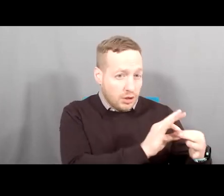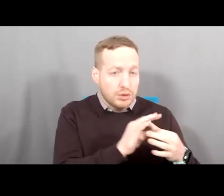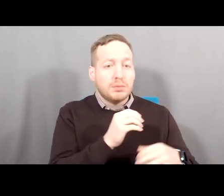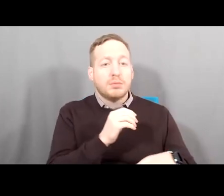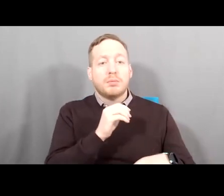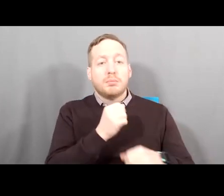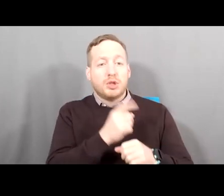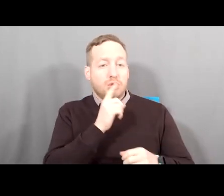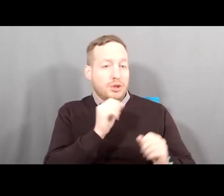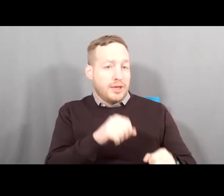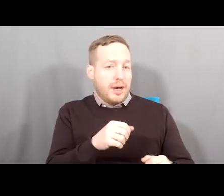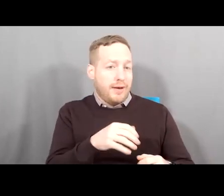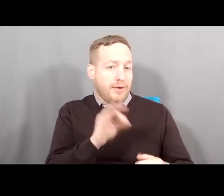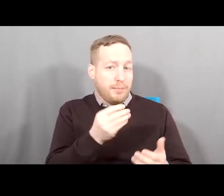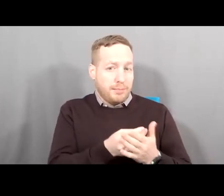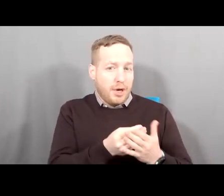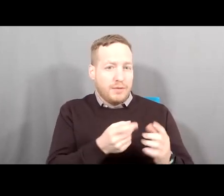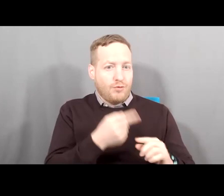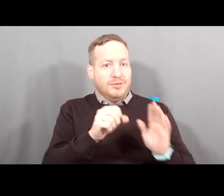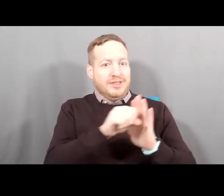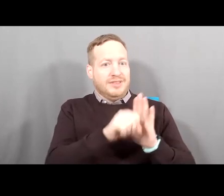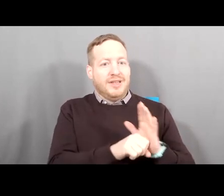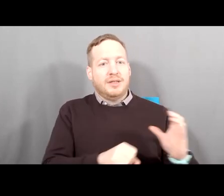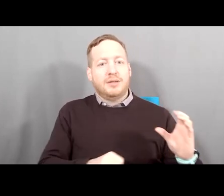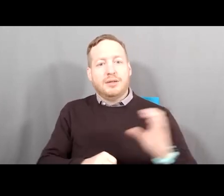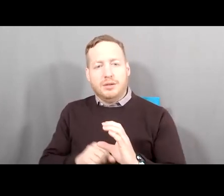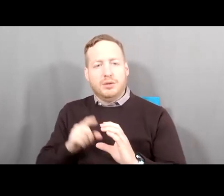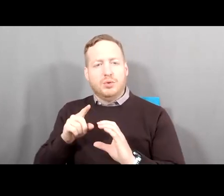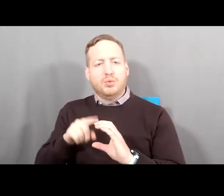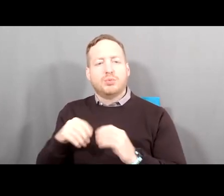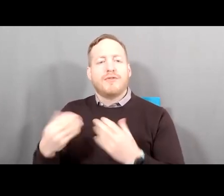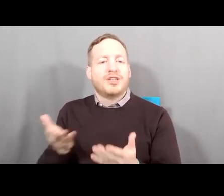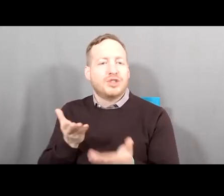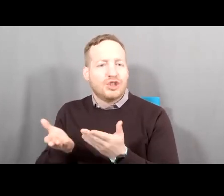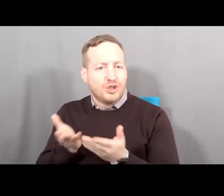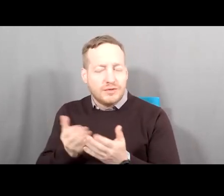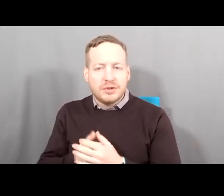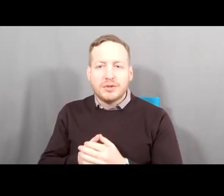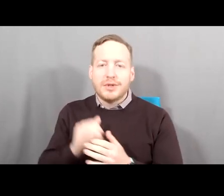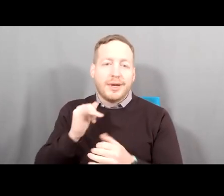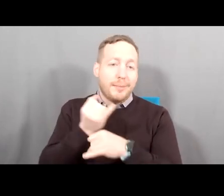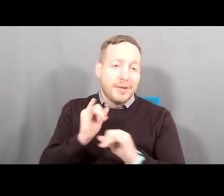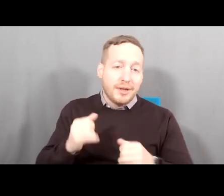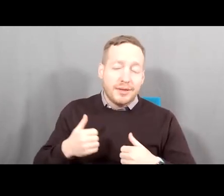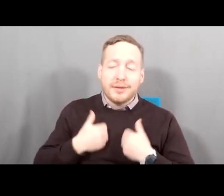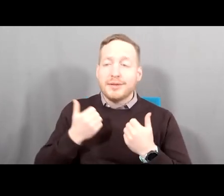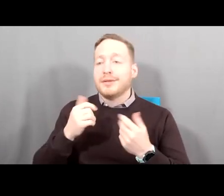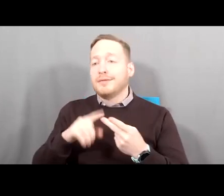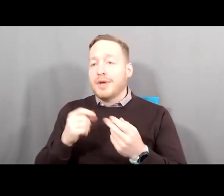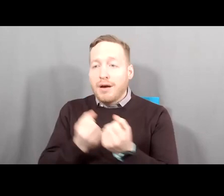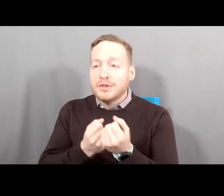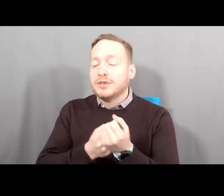like educating, advocating, and lobbying with the legislature to get money from the state to maybe provide the